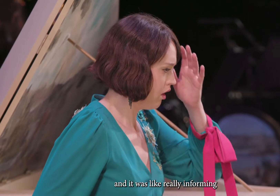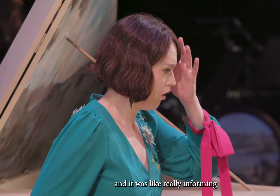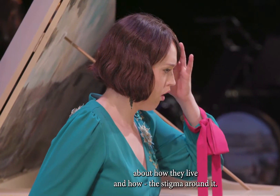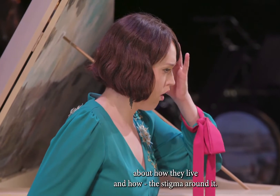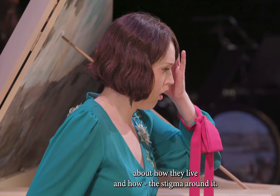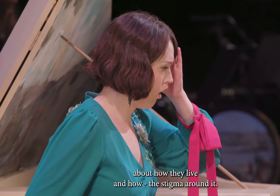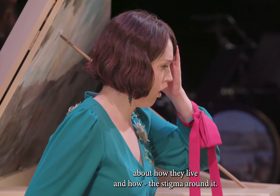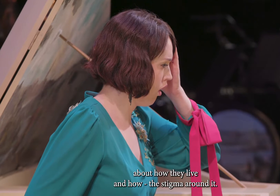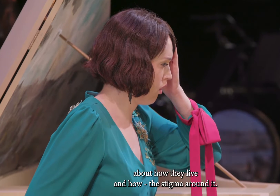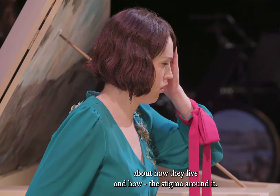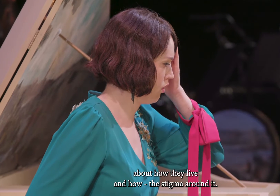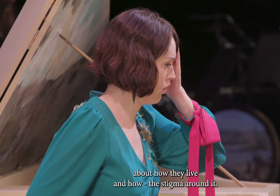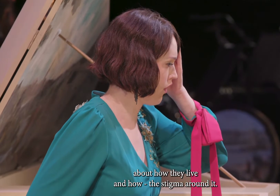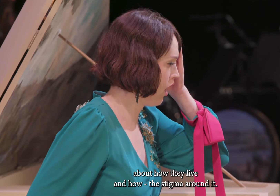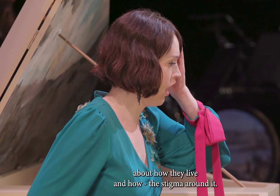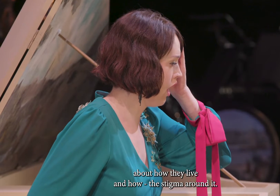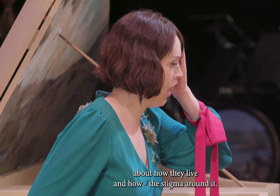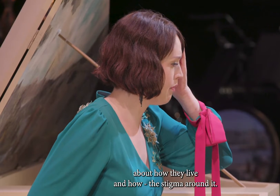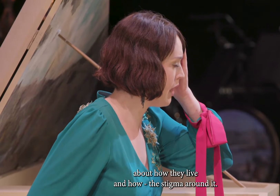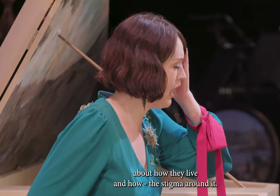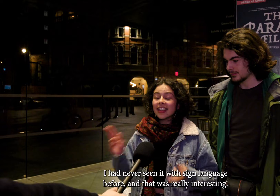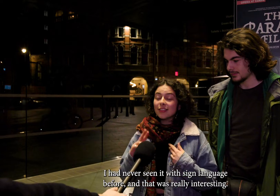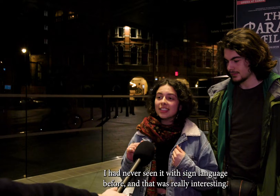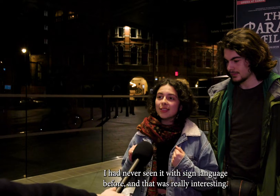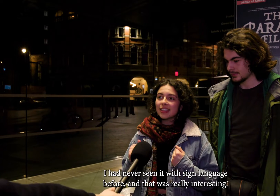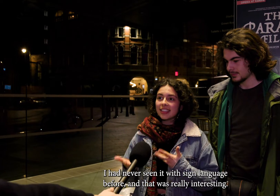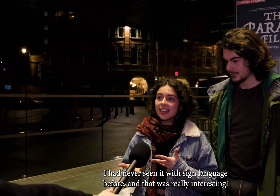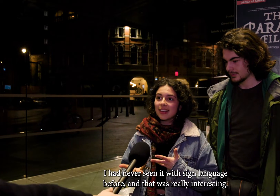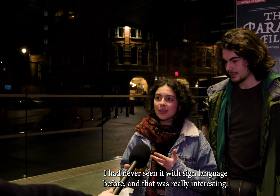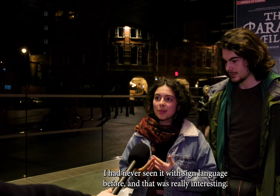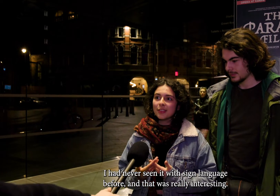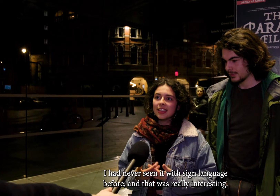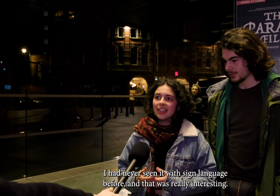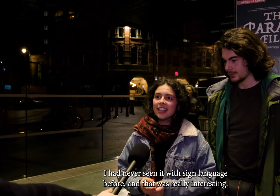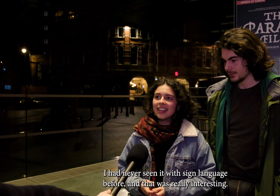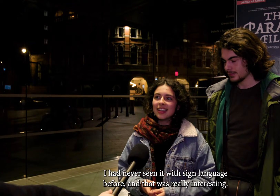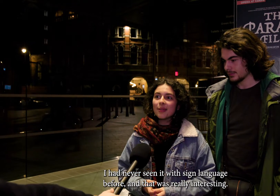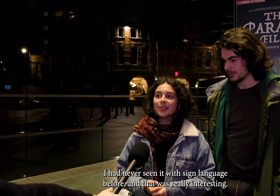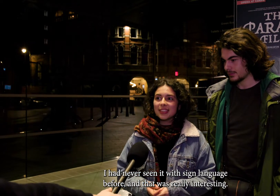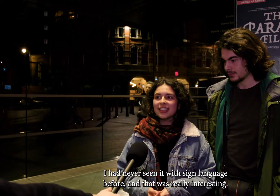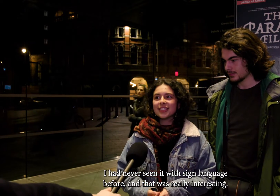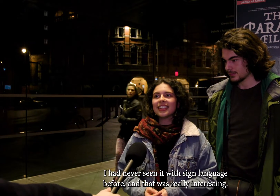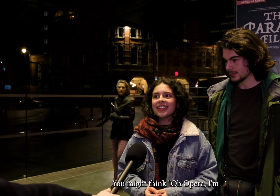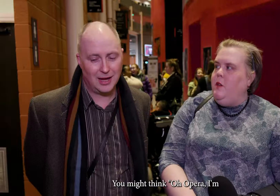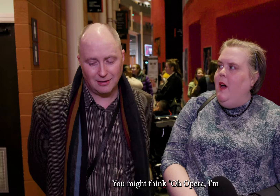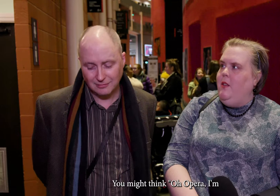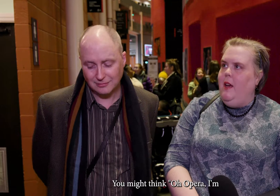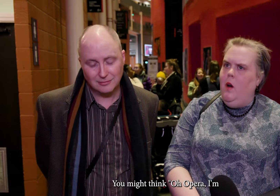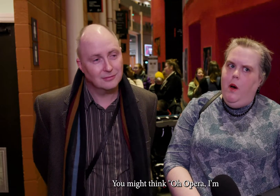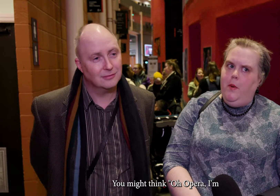informing about how they live and how the stigma around it. I had never seen with sign language before, and that was really interesting. She might think, oh, opera,